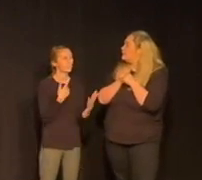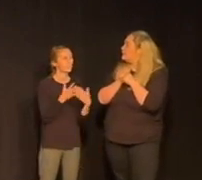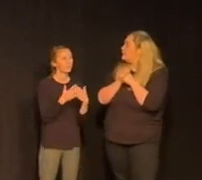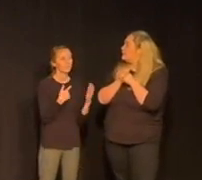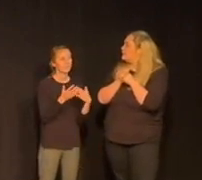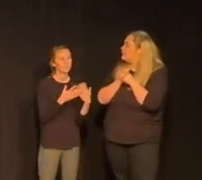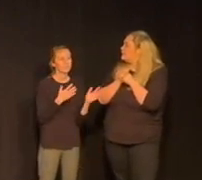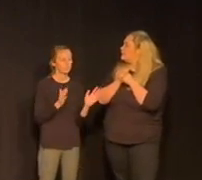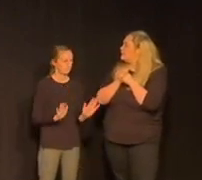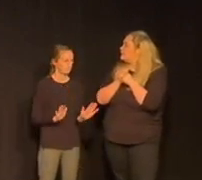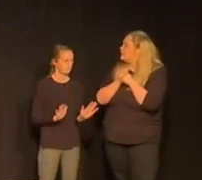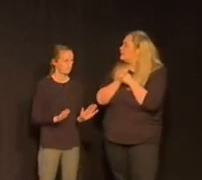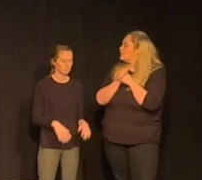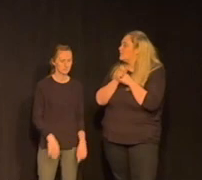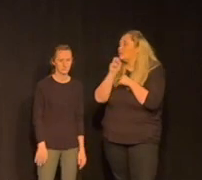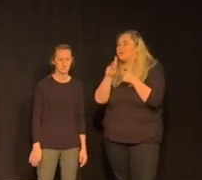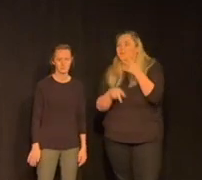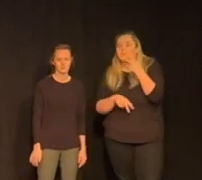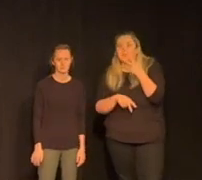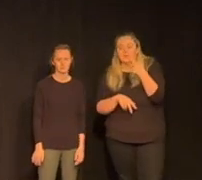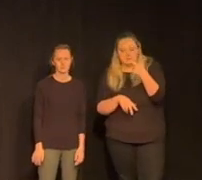handy. Okay.